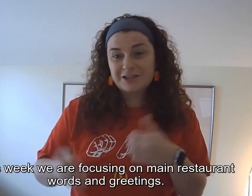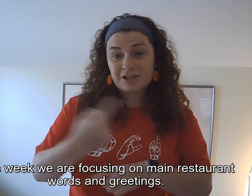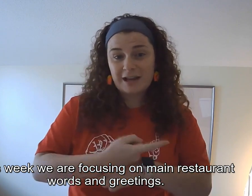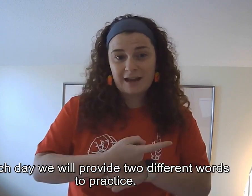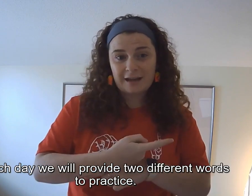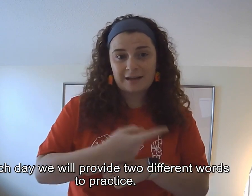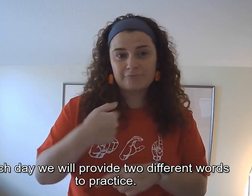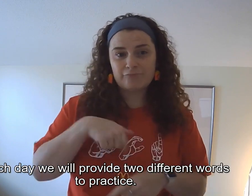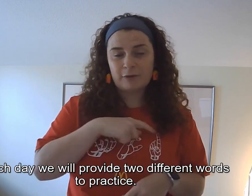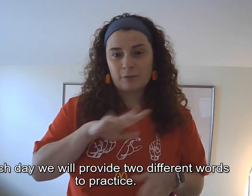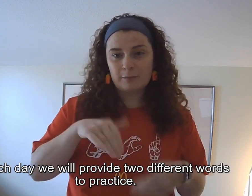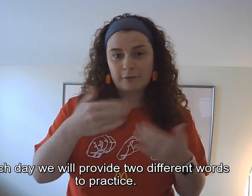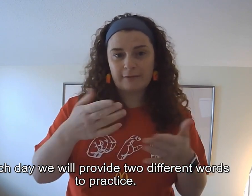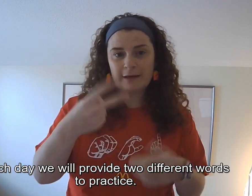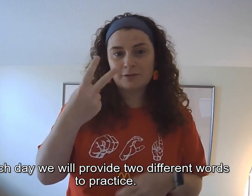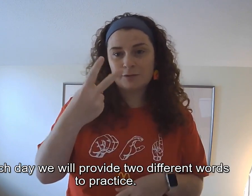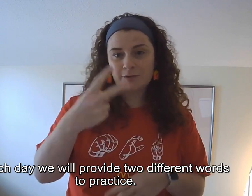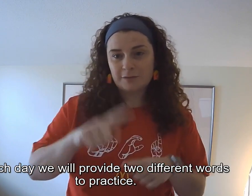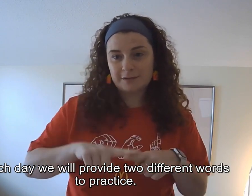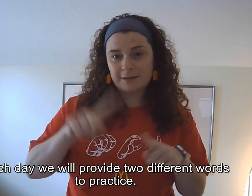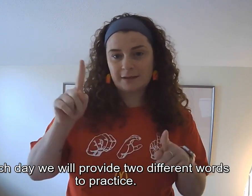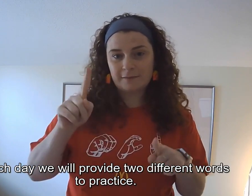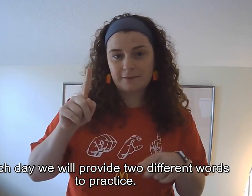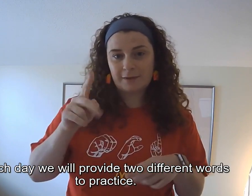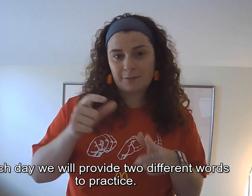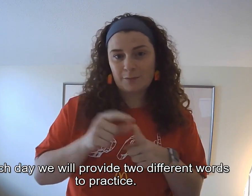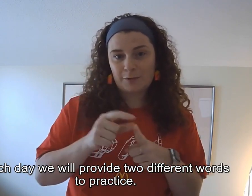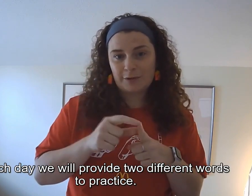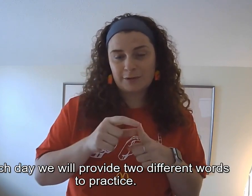Each day, we'll provide two different words to practice.